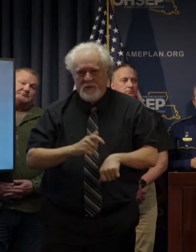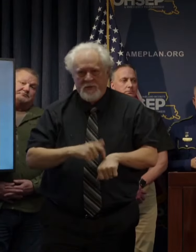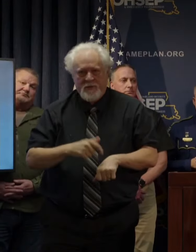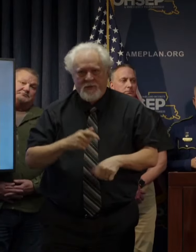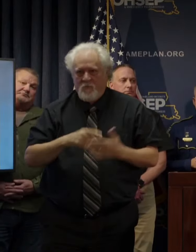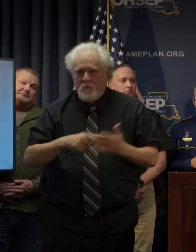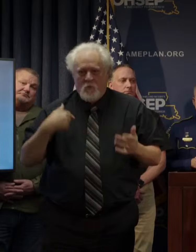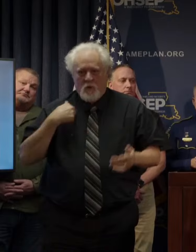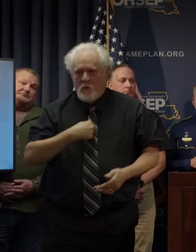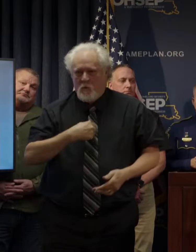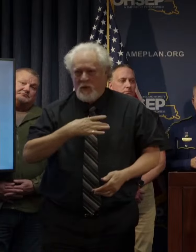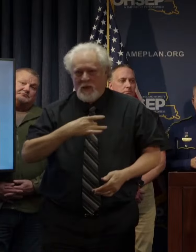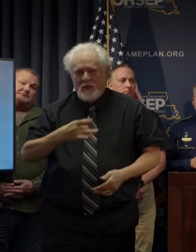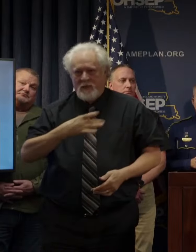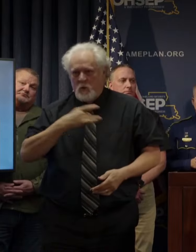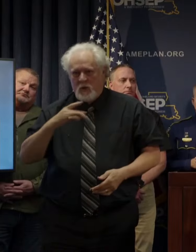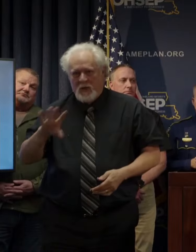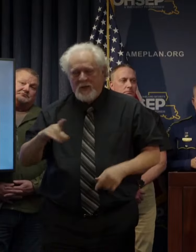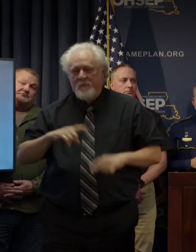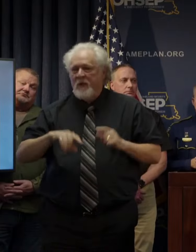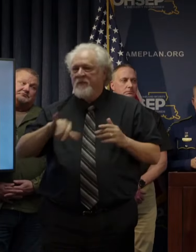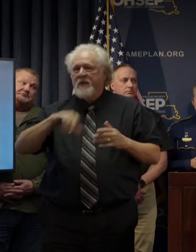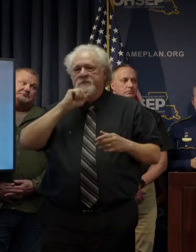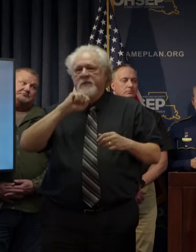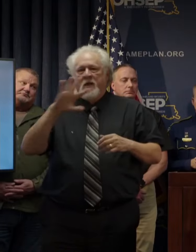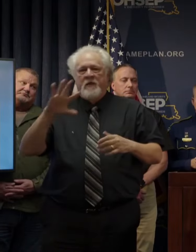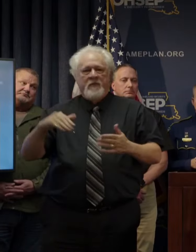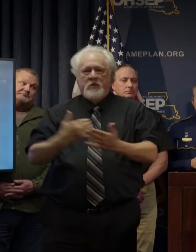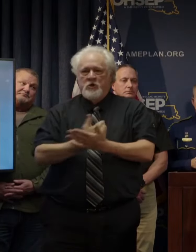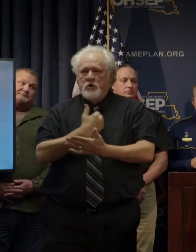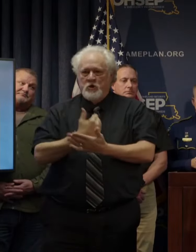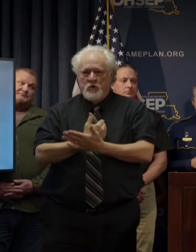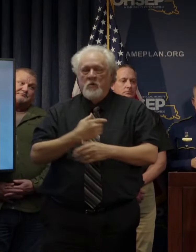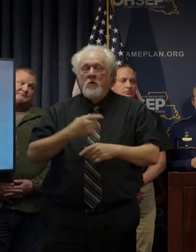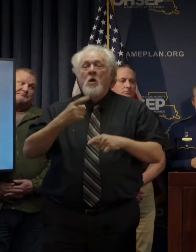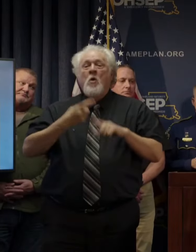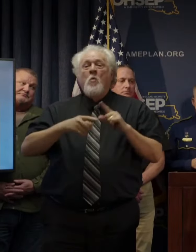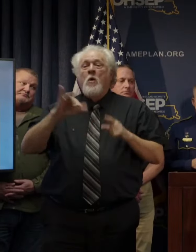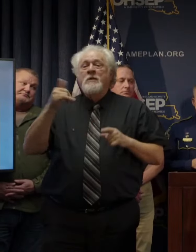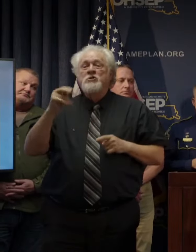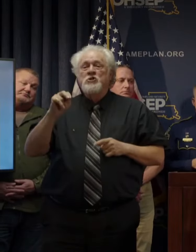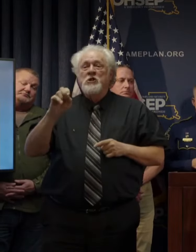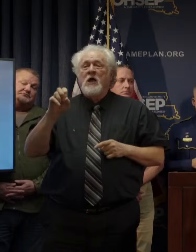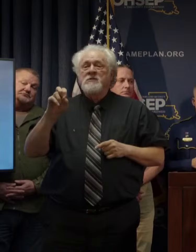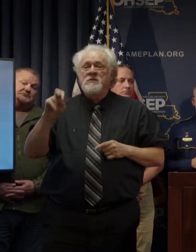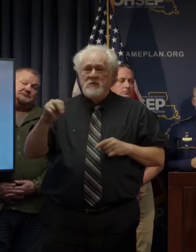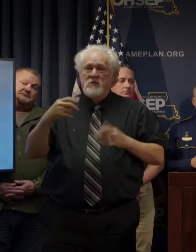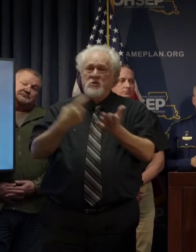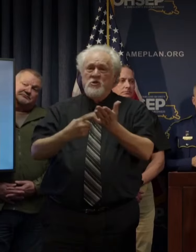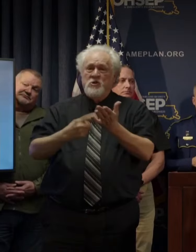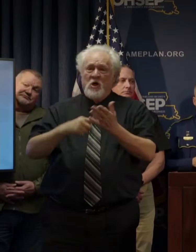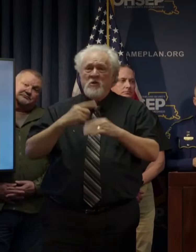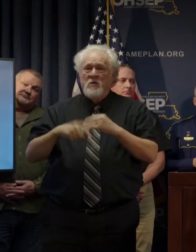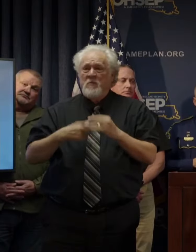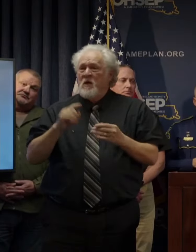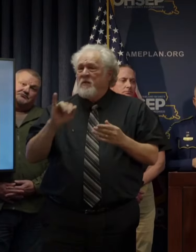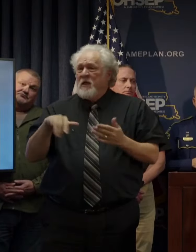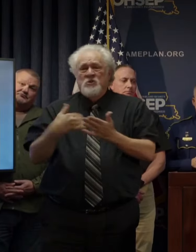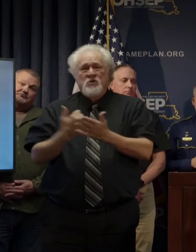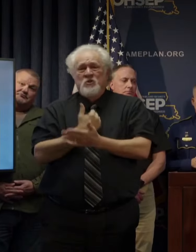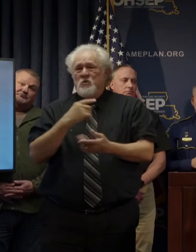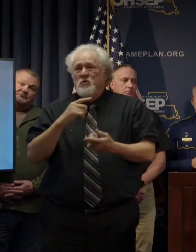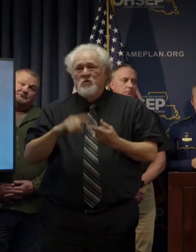like. However, that's nothing new. I don't think that the things that Speaker Johnson is talking about are things that are new